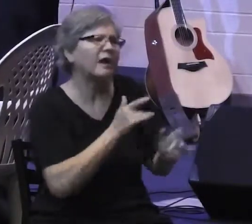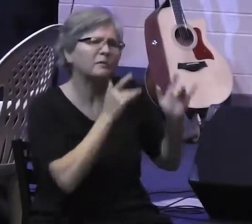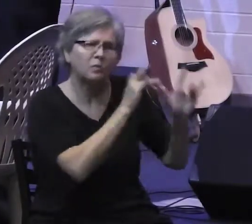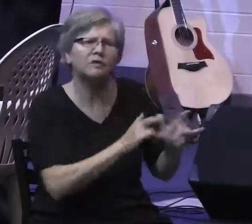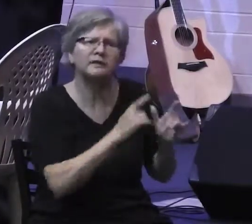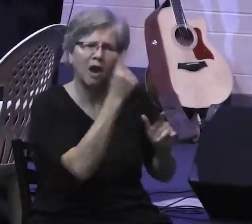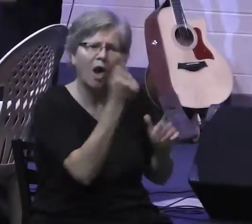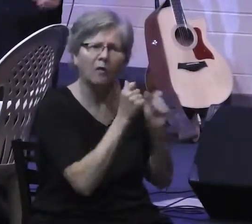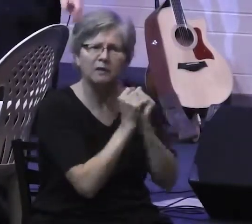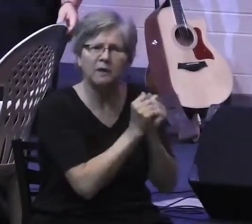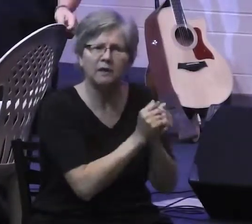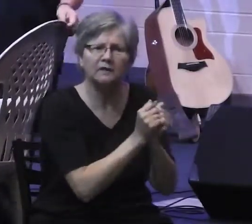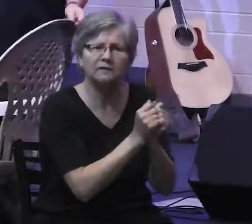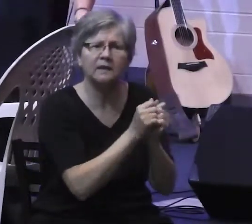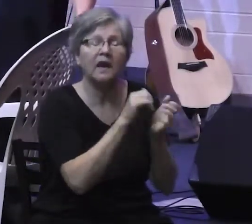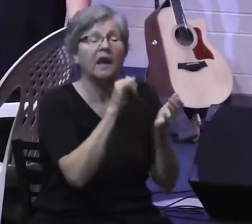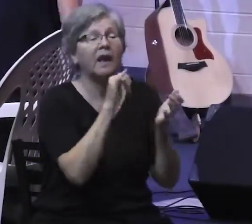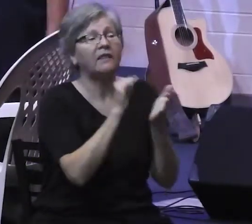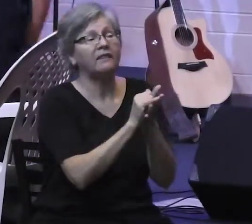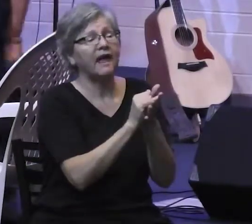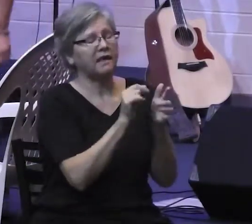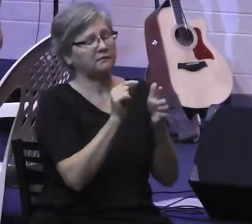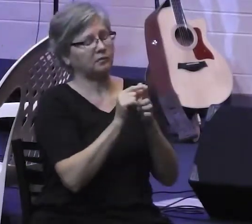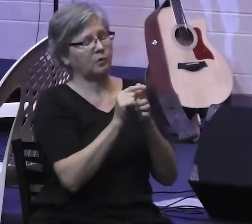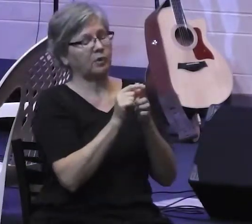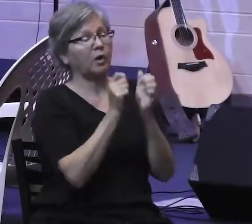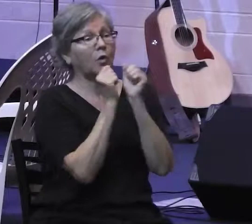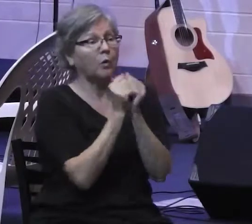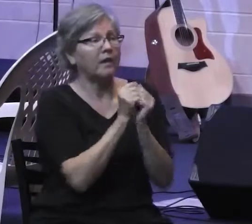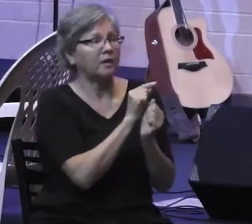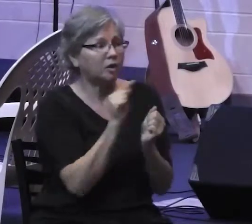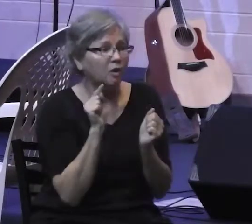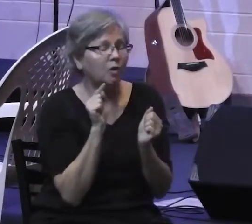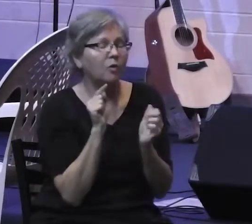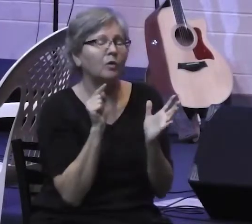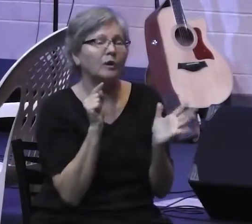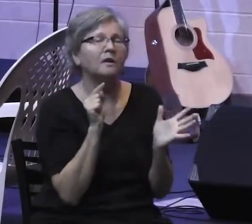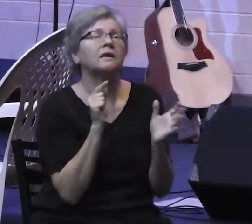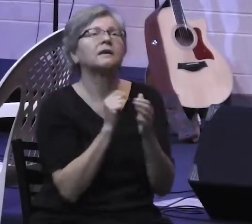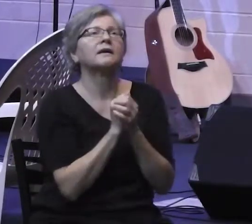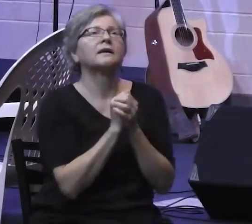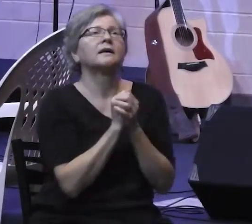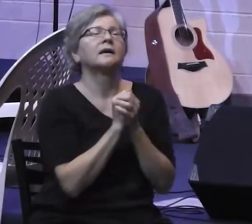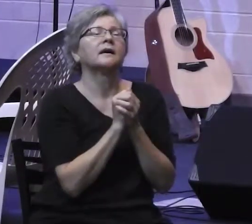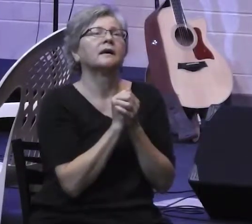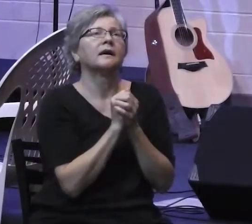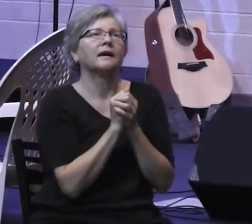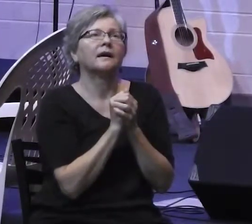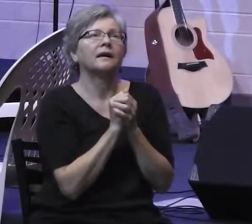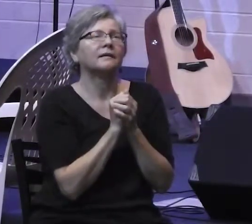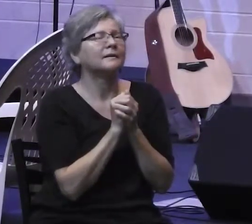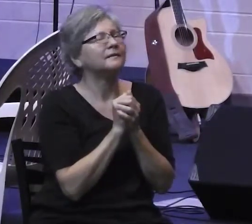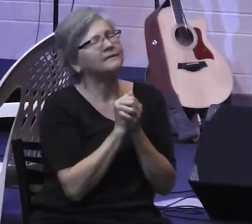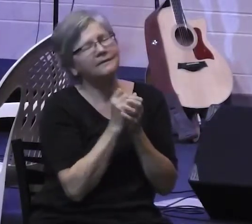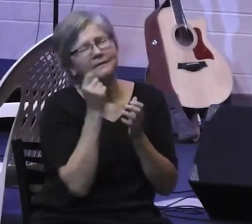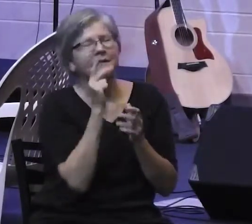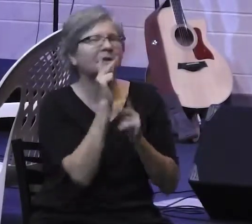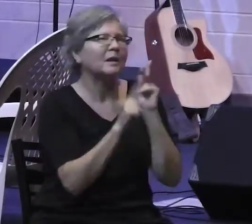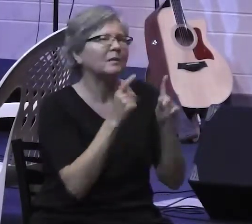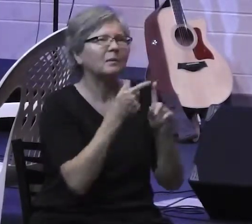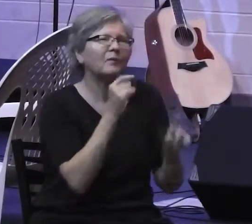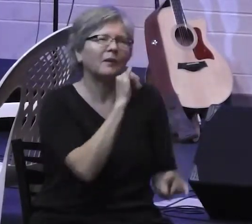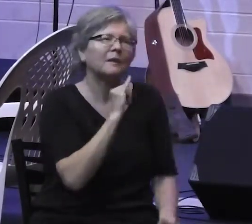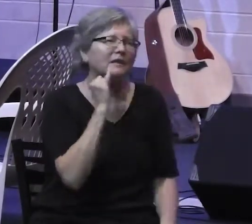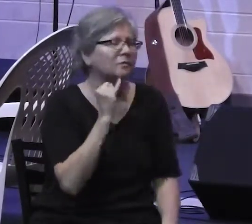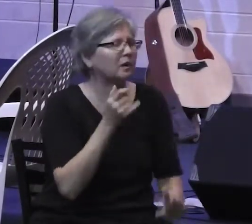In fact, that expression with you comes out when here's the people of Israel, and they have sinned And man, have they messed it up over and over and